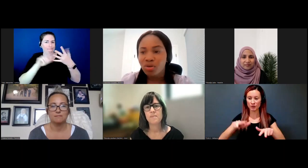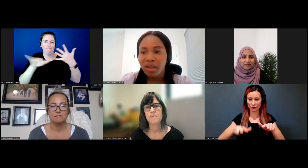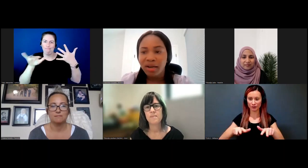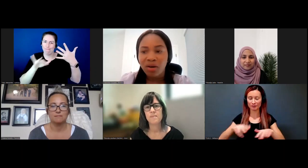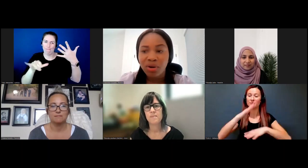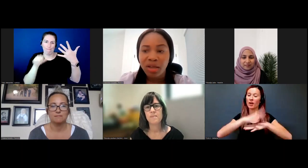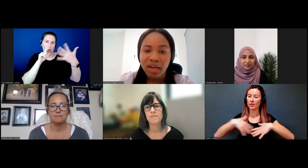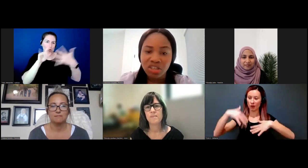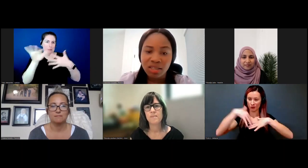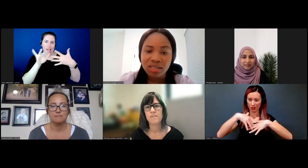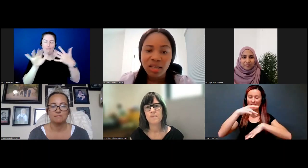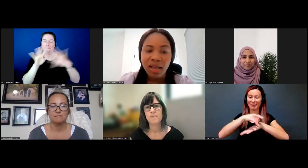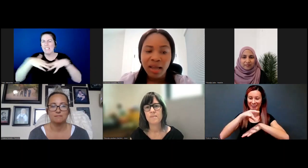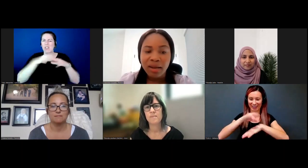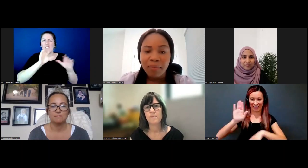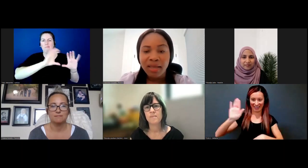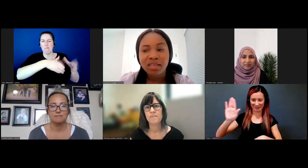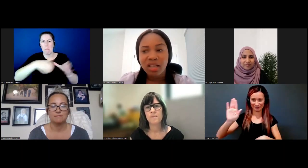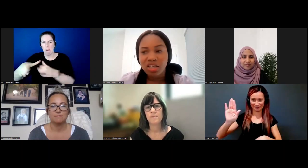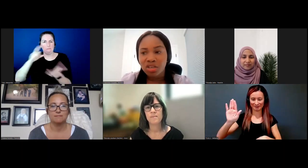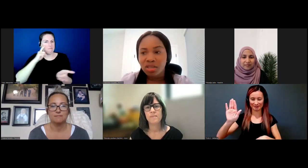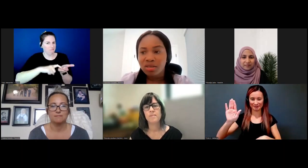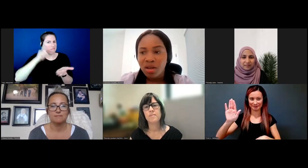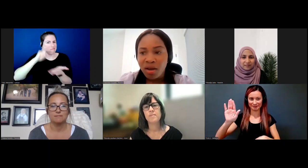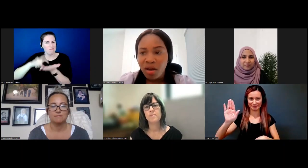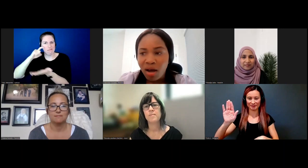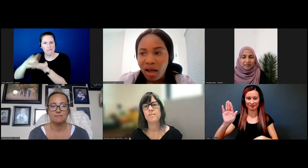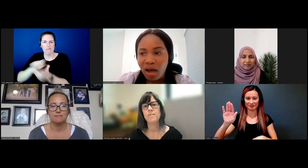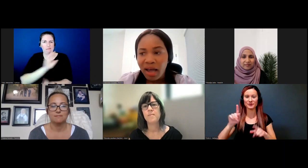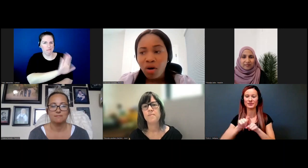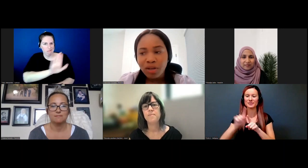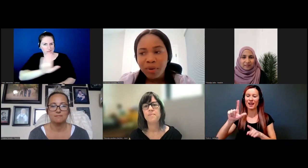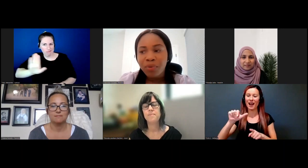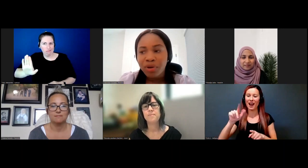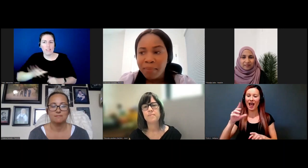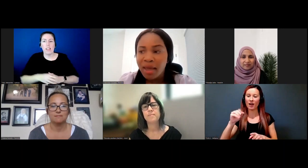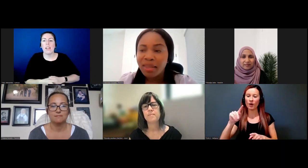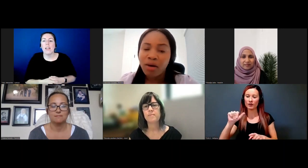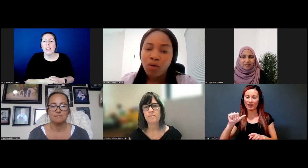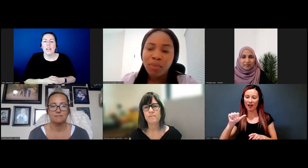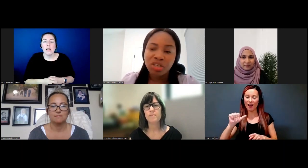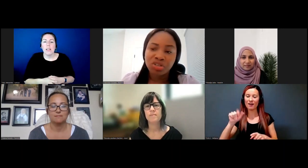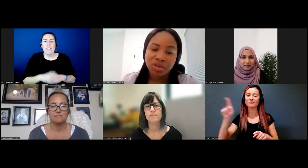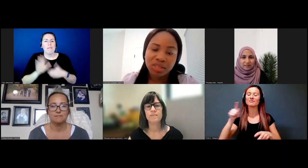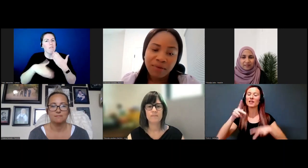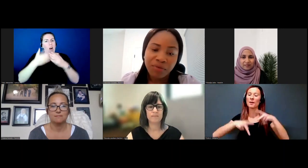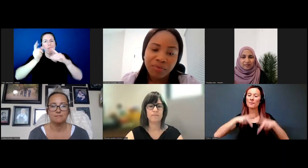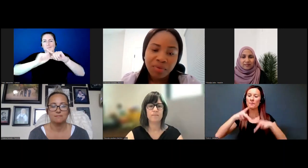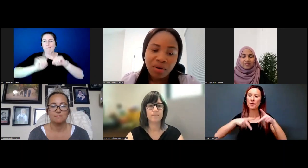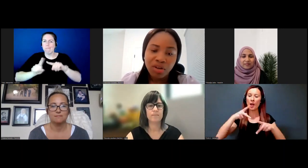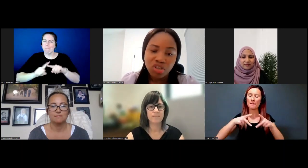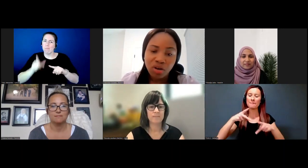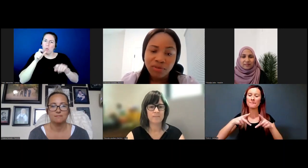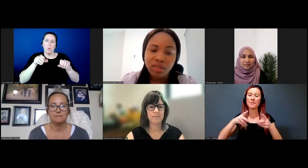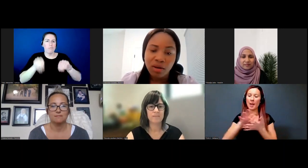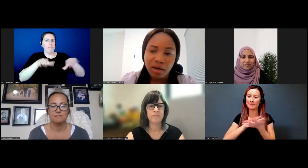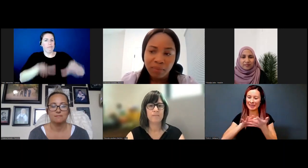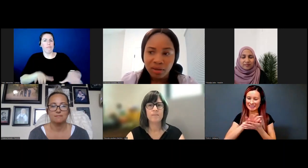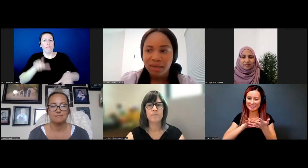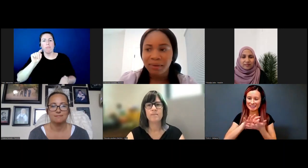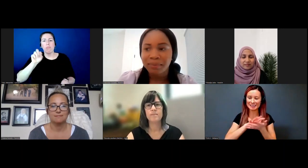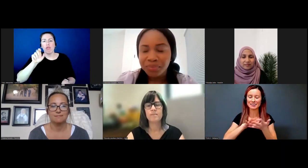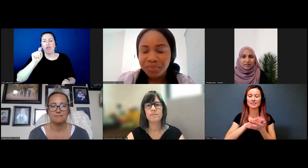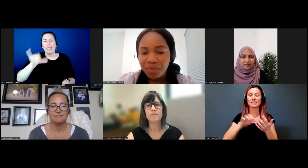ERS Stoney Nakoda Nations, the Métis Nations, and all the people that make their home in the 37 region of